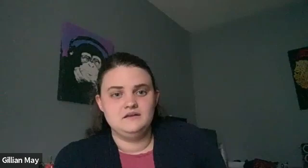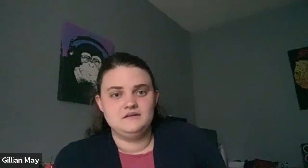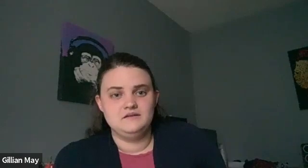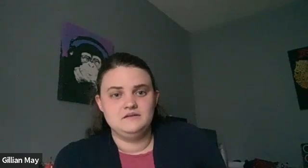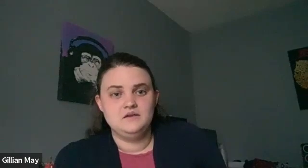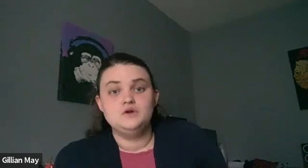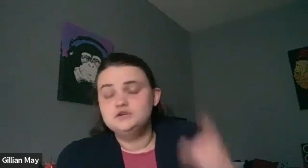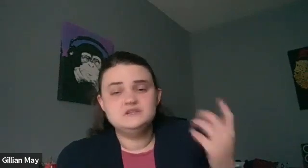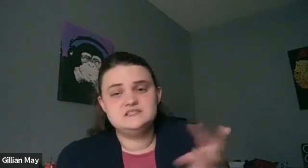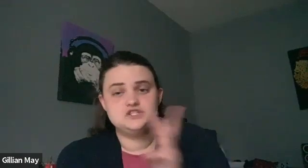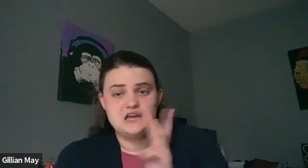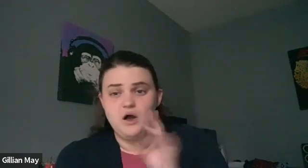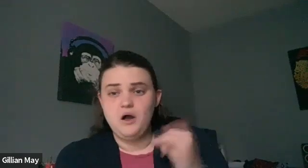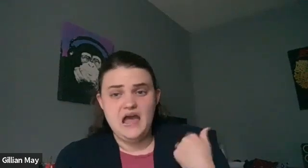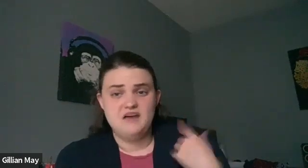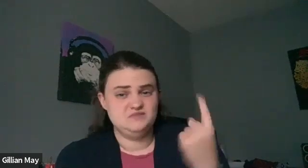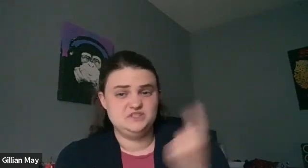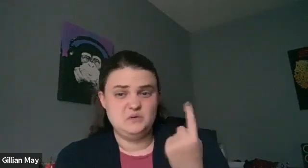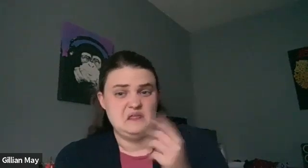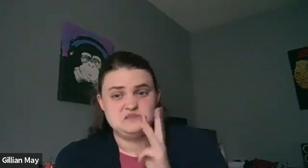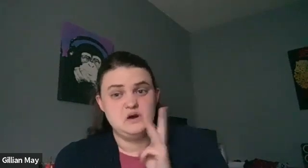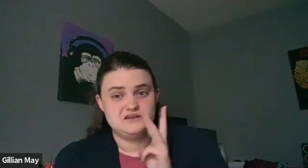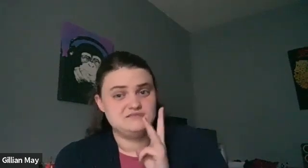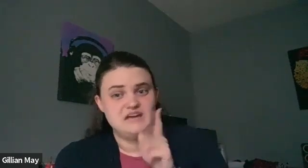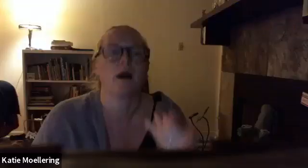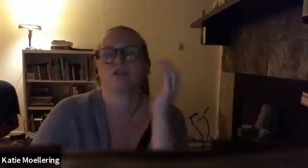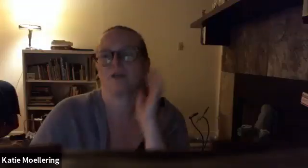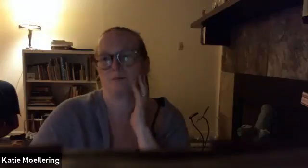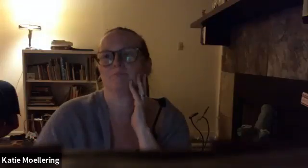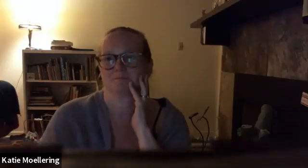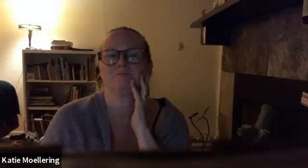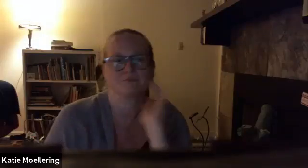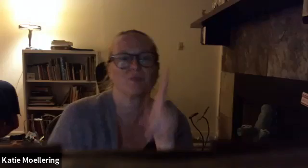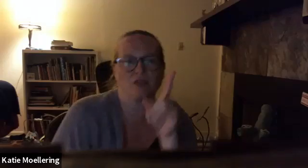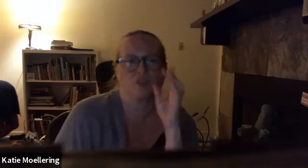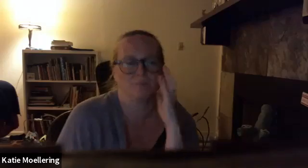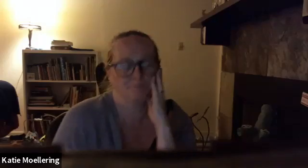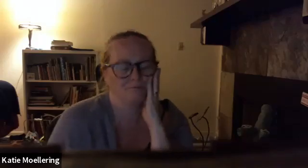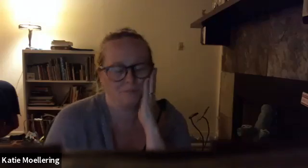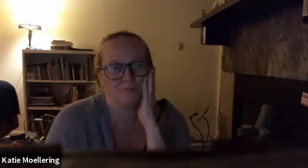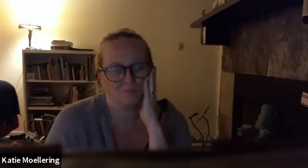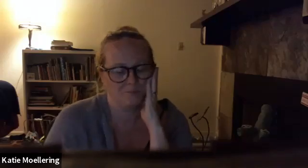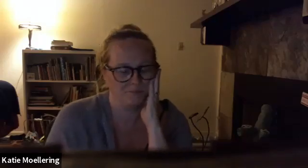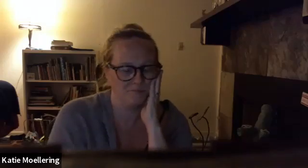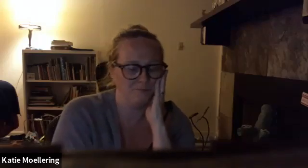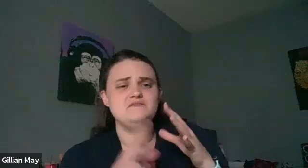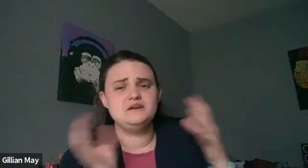fountain. You could still just say only is water. Oh, I gotcha. Okay. Point. Yeah. So there's nothing very